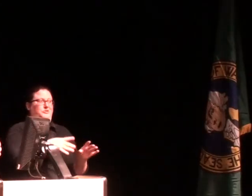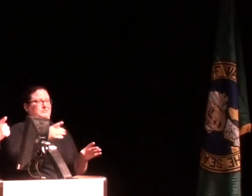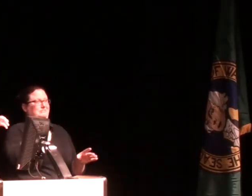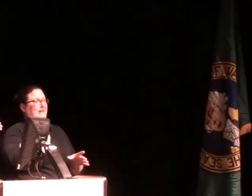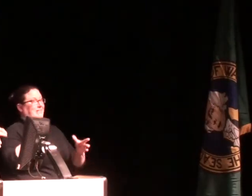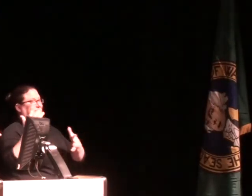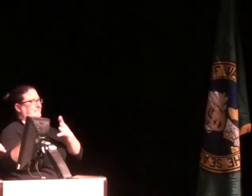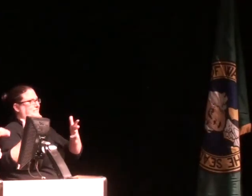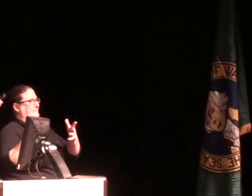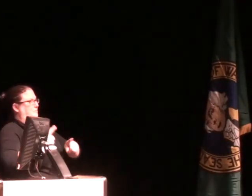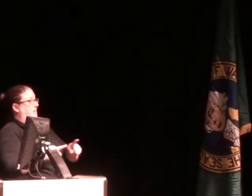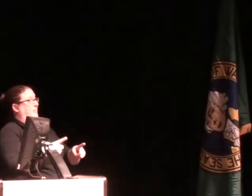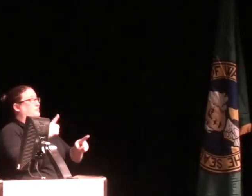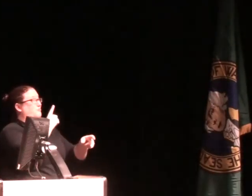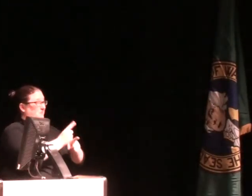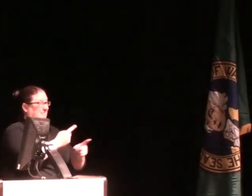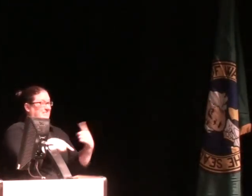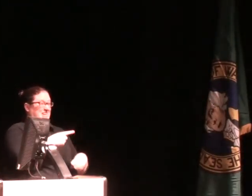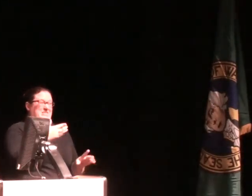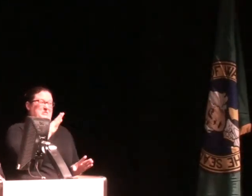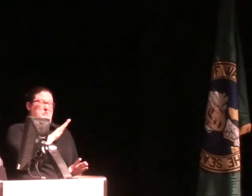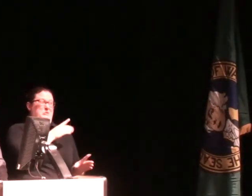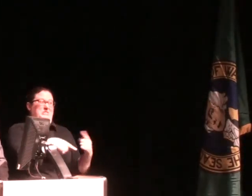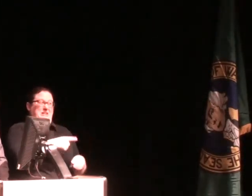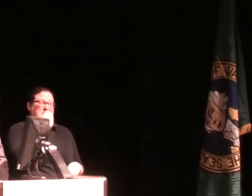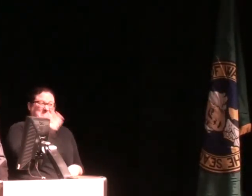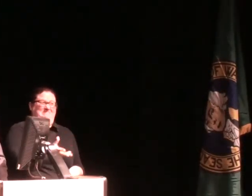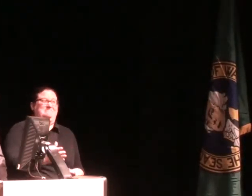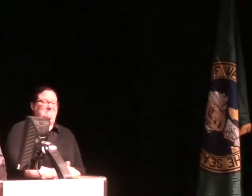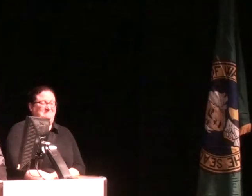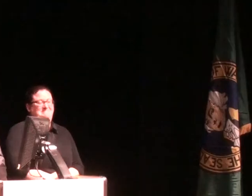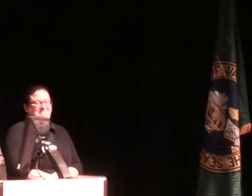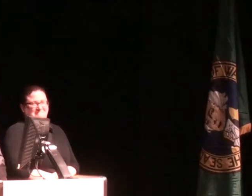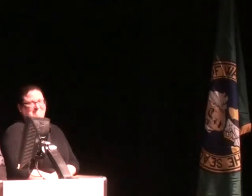signs, but the correct signs are her signs. Okay.